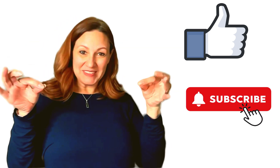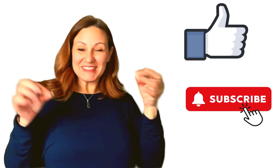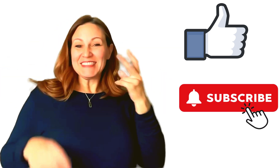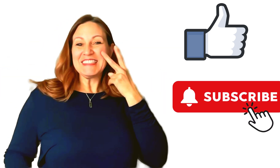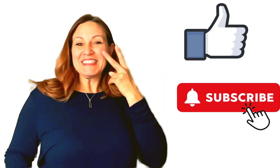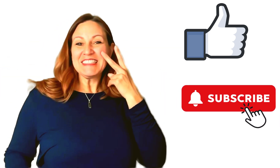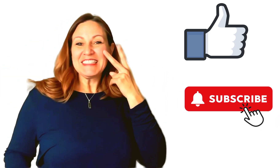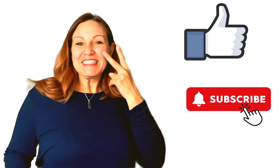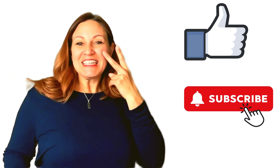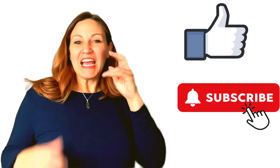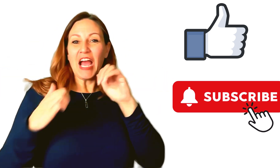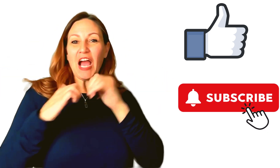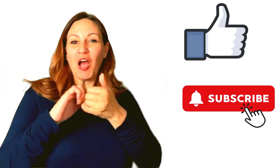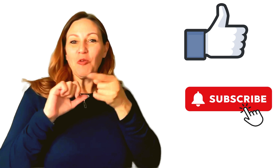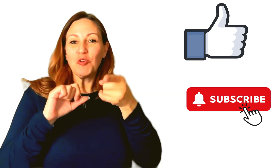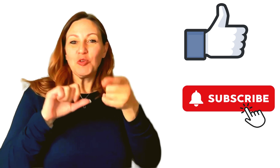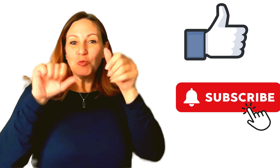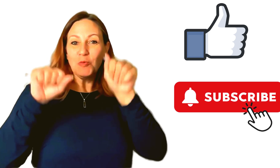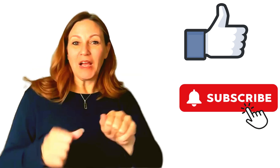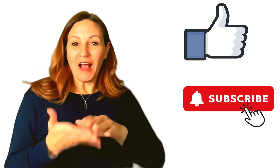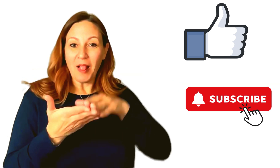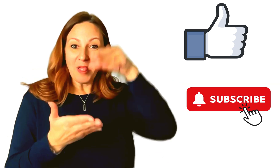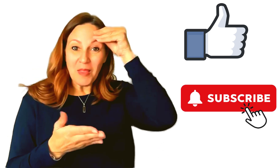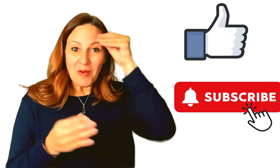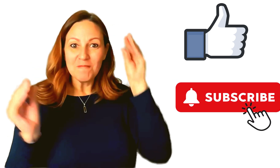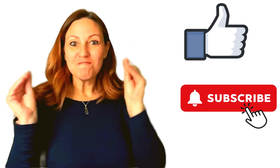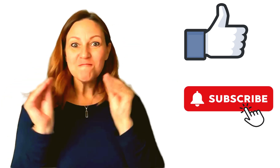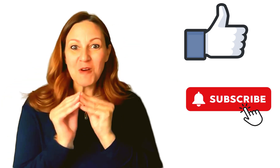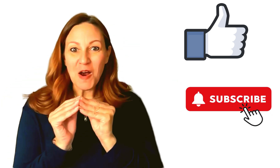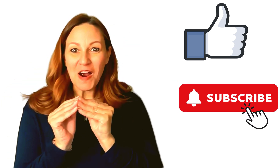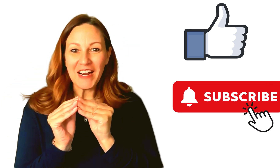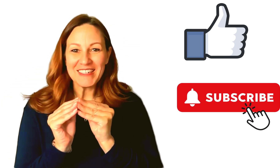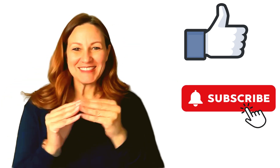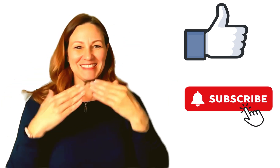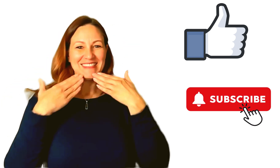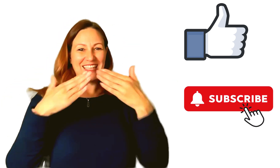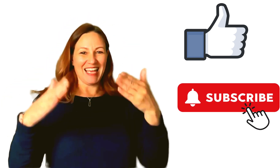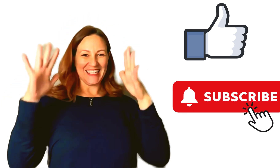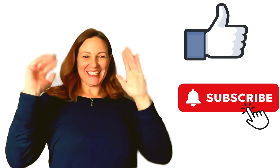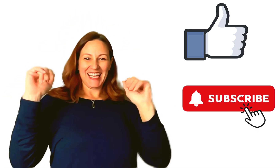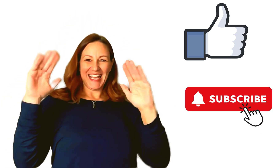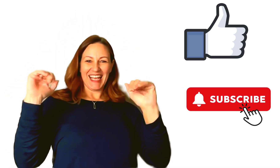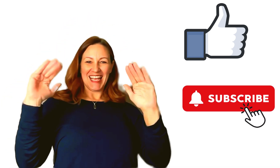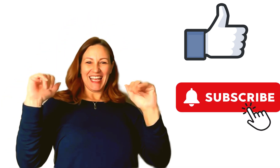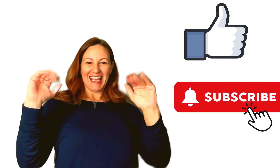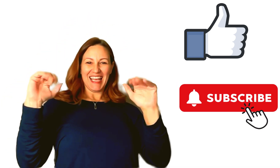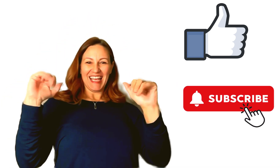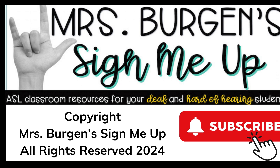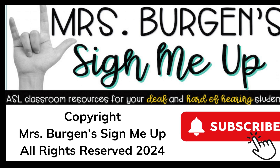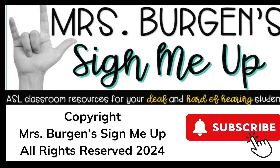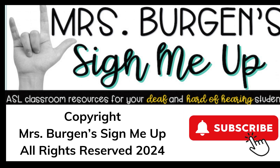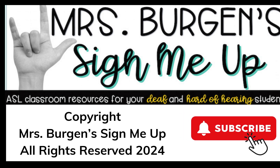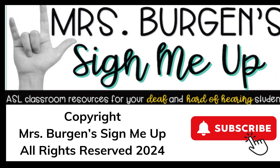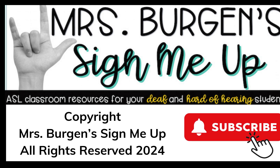to see how you can learn more. Thank you. Bye-bye.